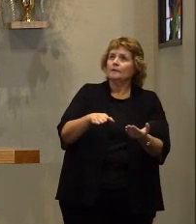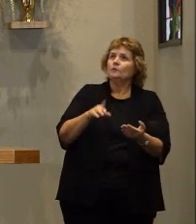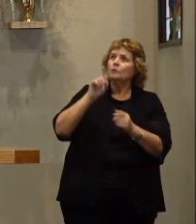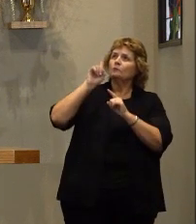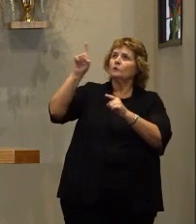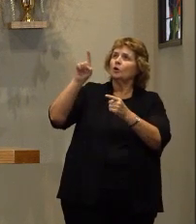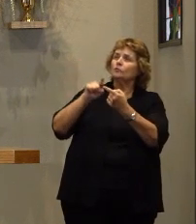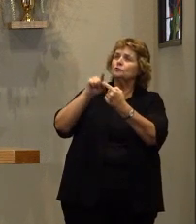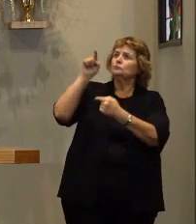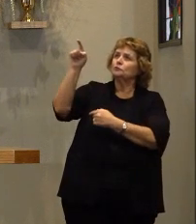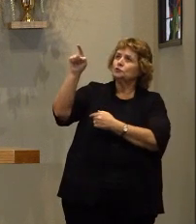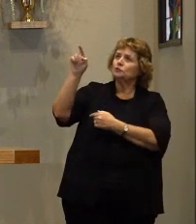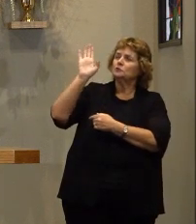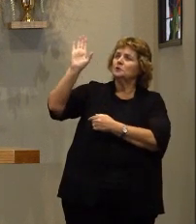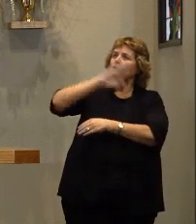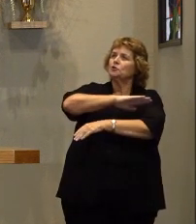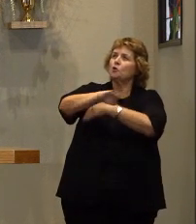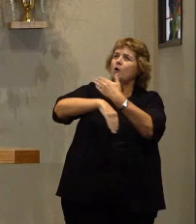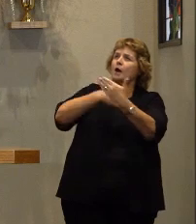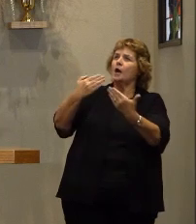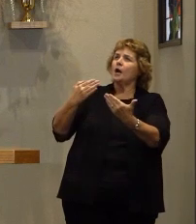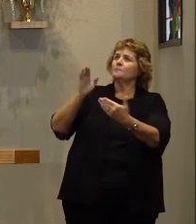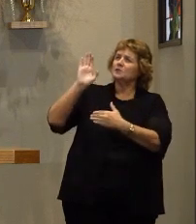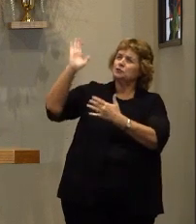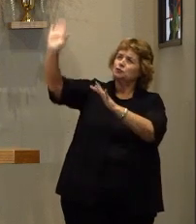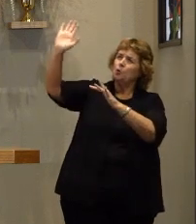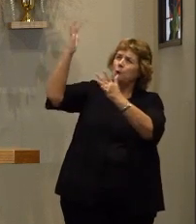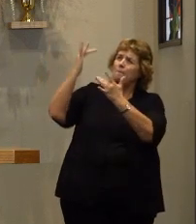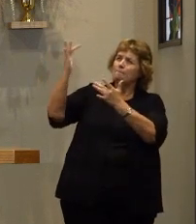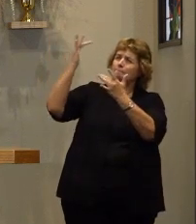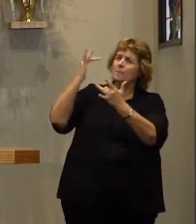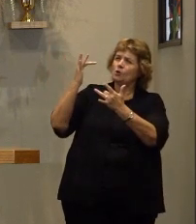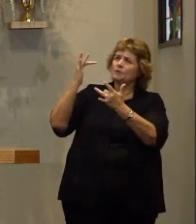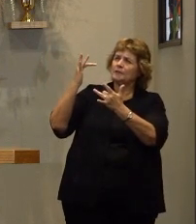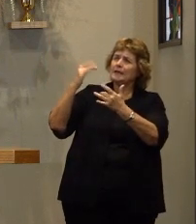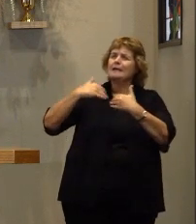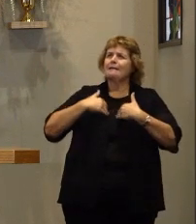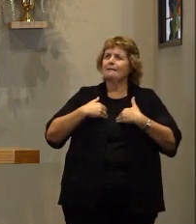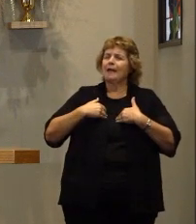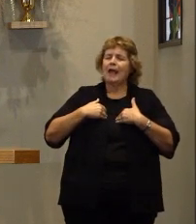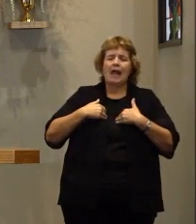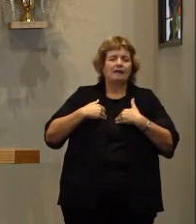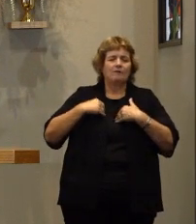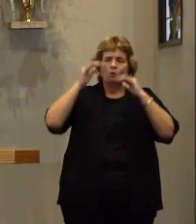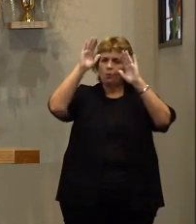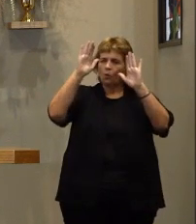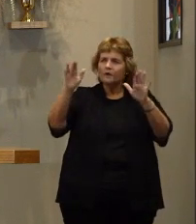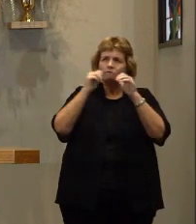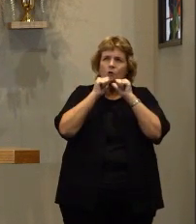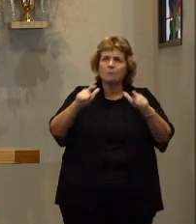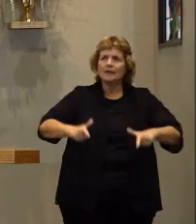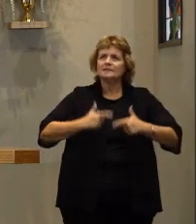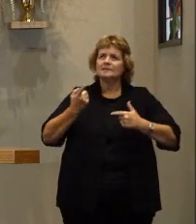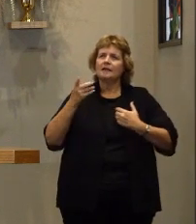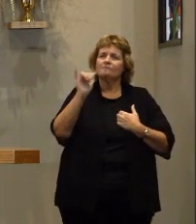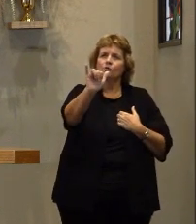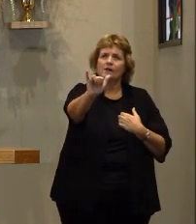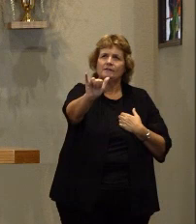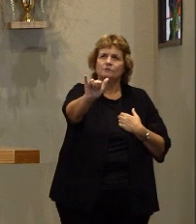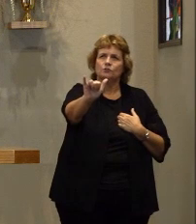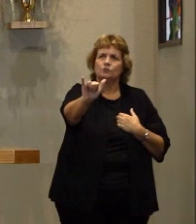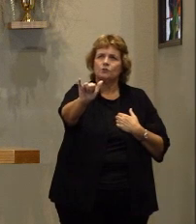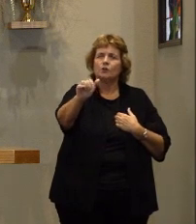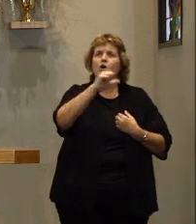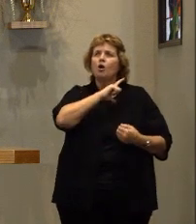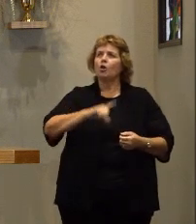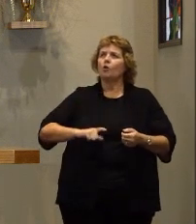mercy and into the blessed rest of life everlasting. Lord, in your mercy, hear